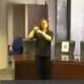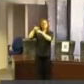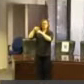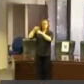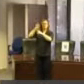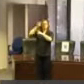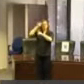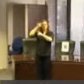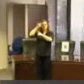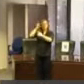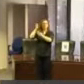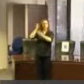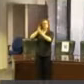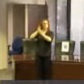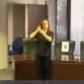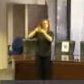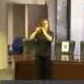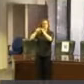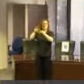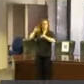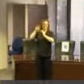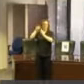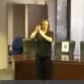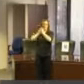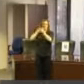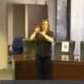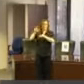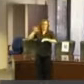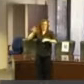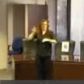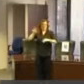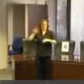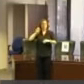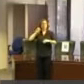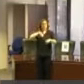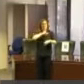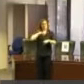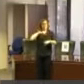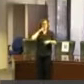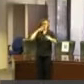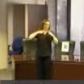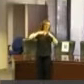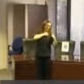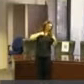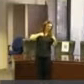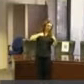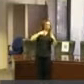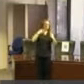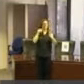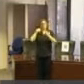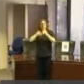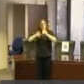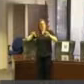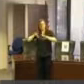The council is composed of both active and retired SHBP members from both the teachers' retirement system and the